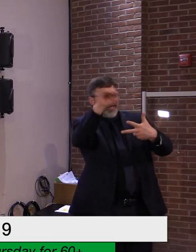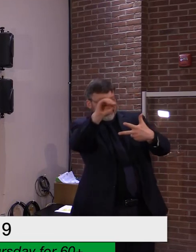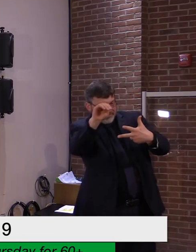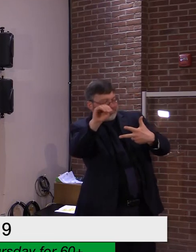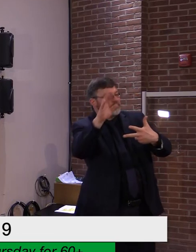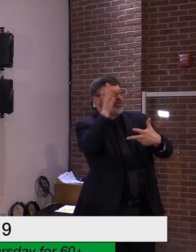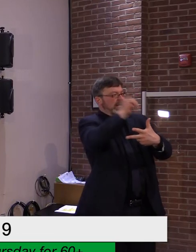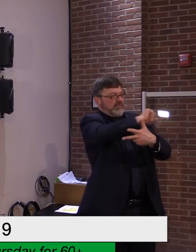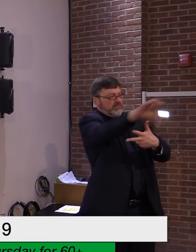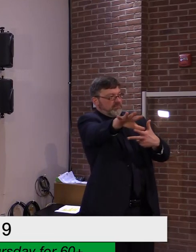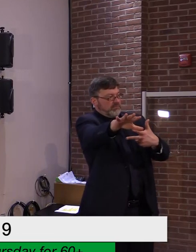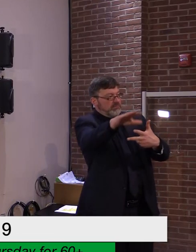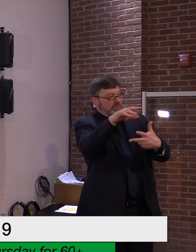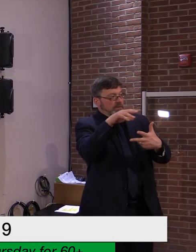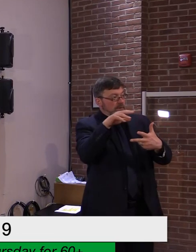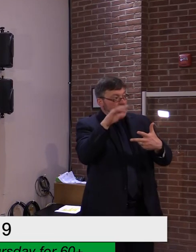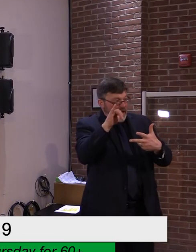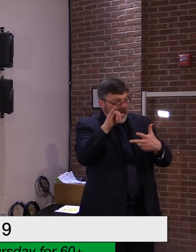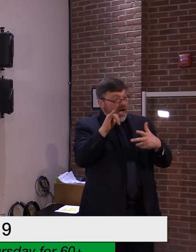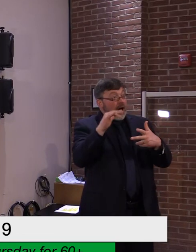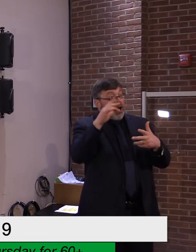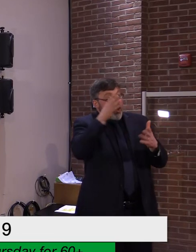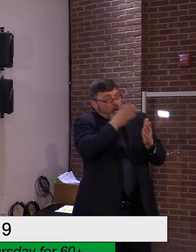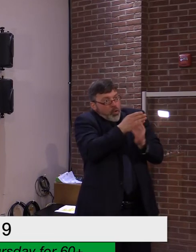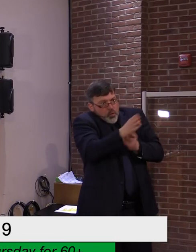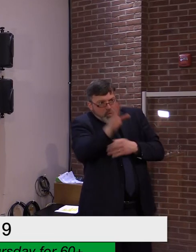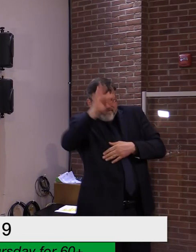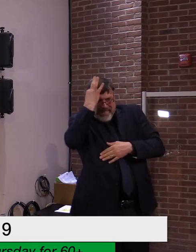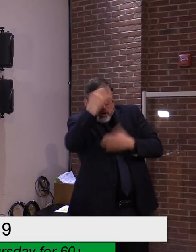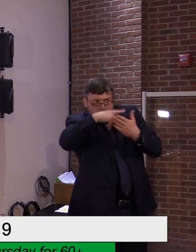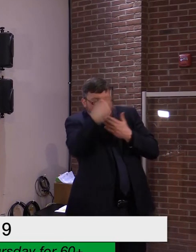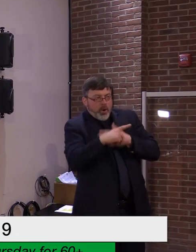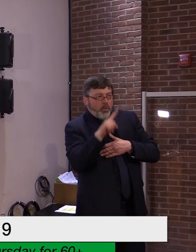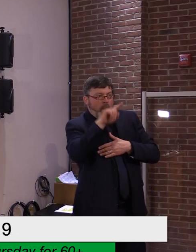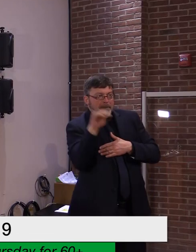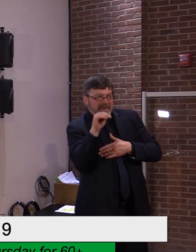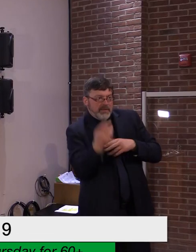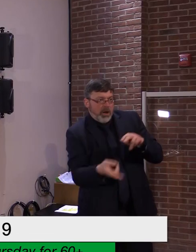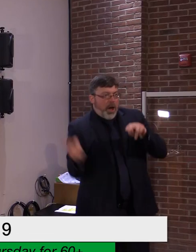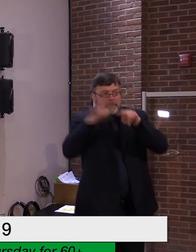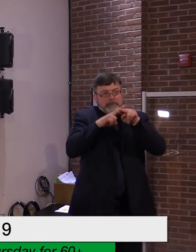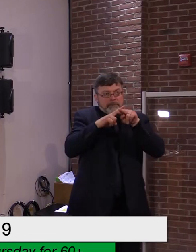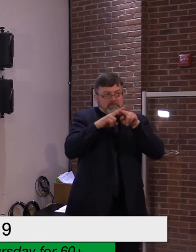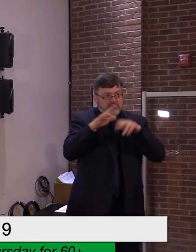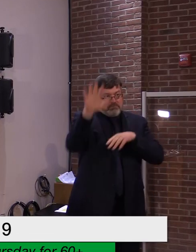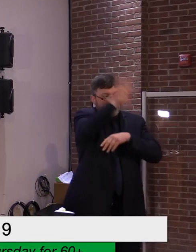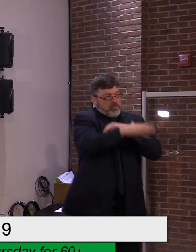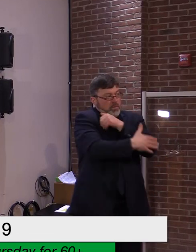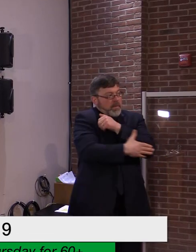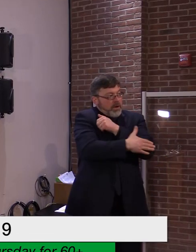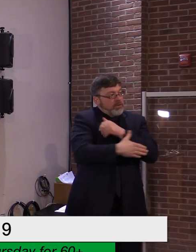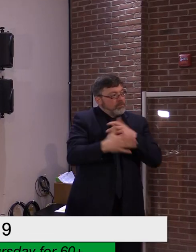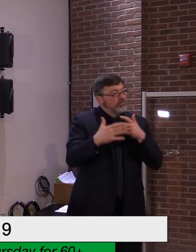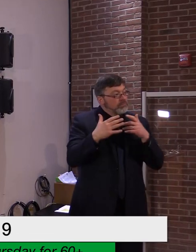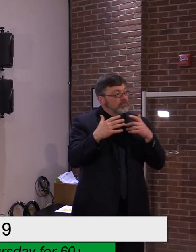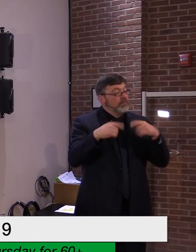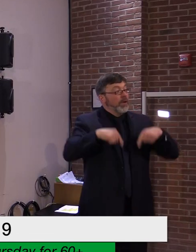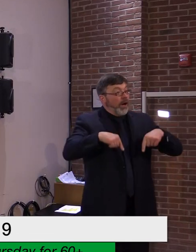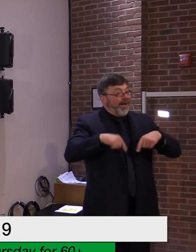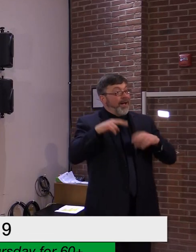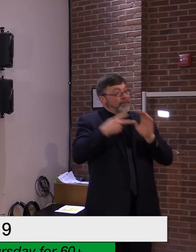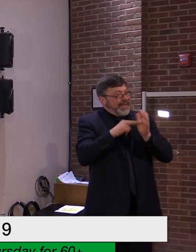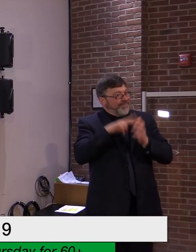which would mean about 1,000 doses for Vermont, but also a 1.5